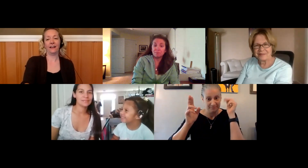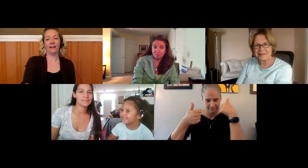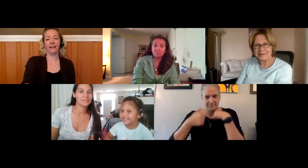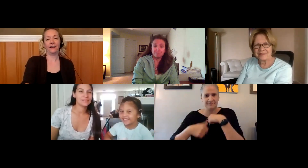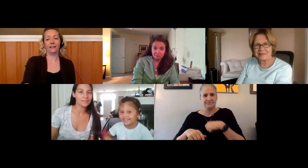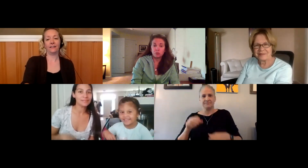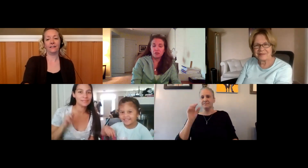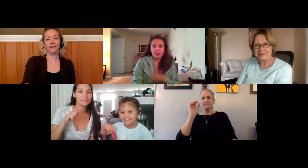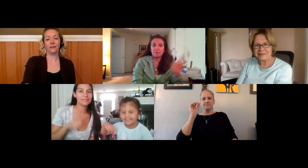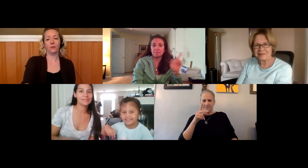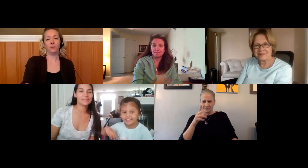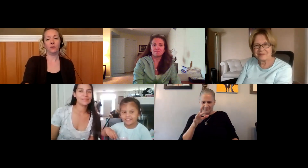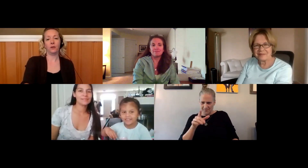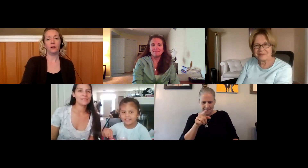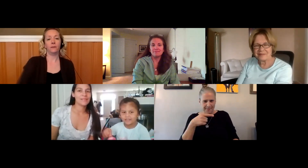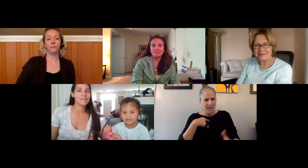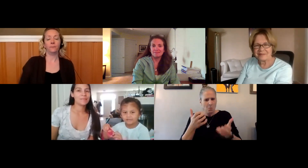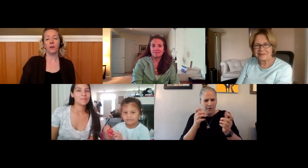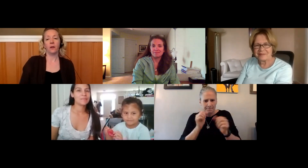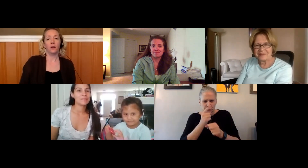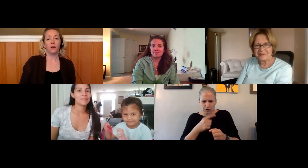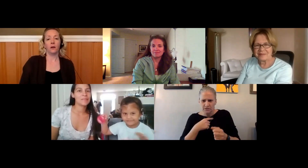Yep, we're ready. Edna?